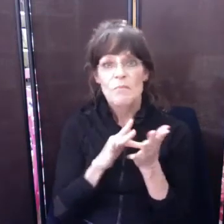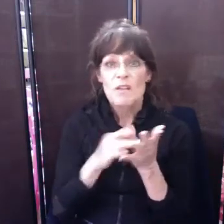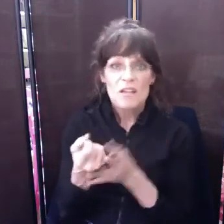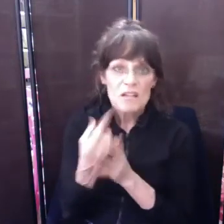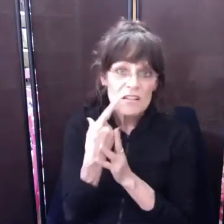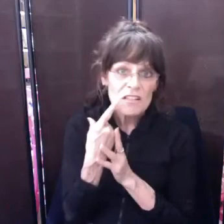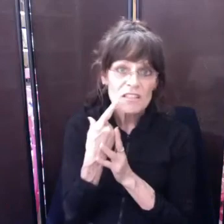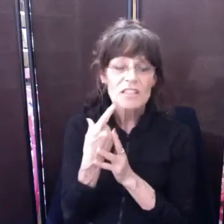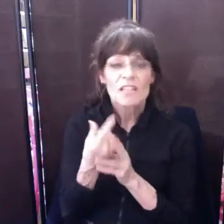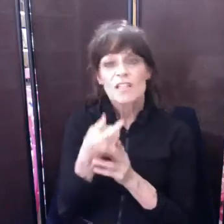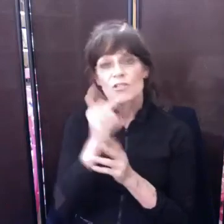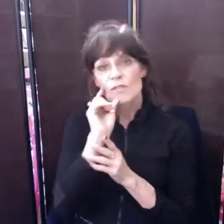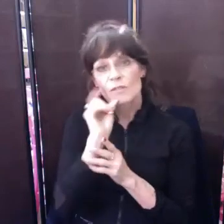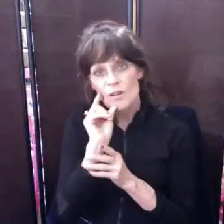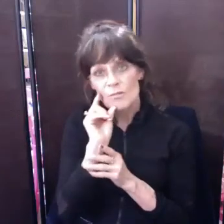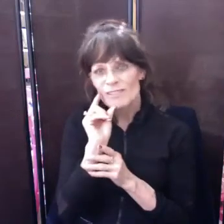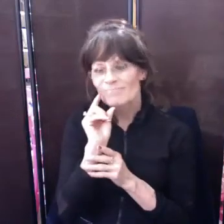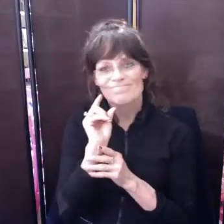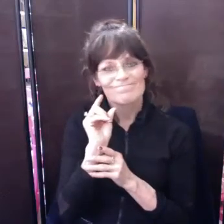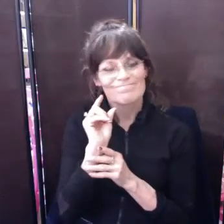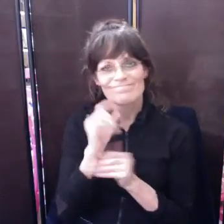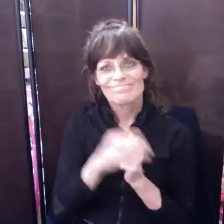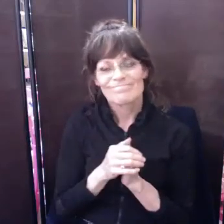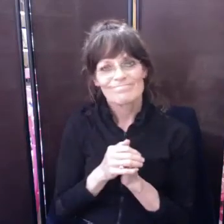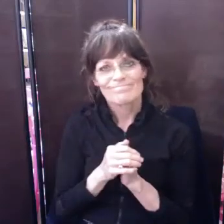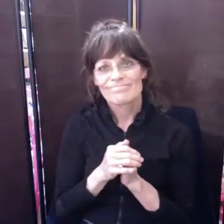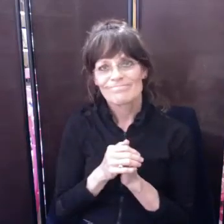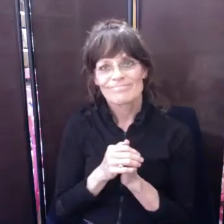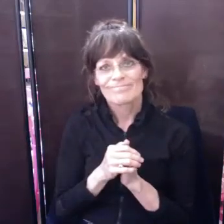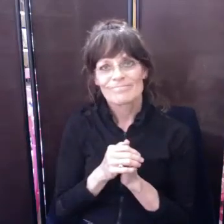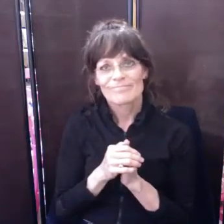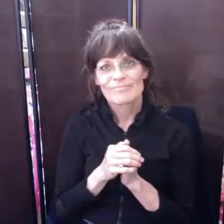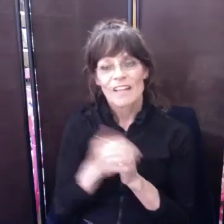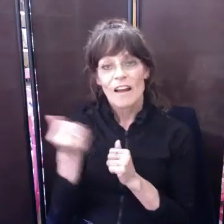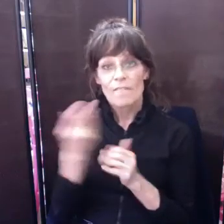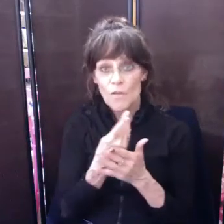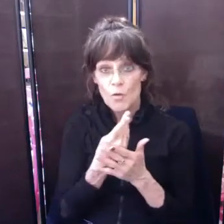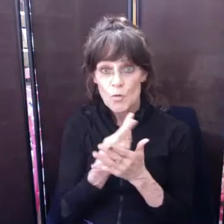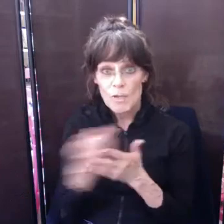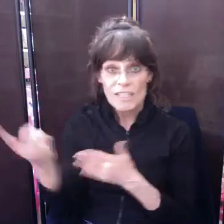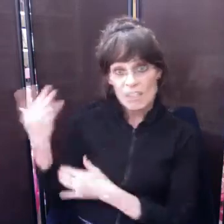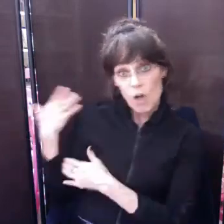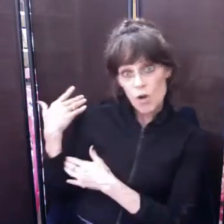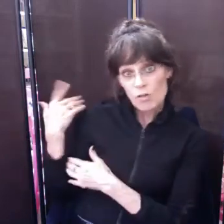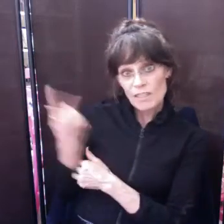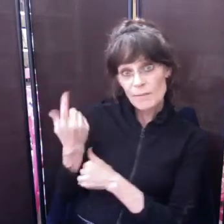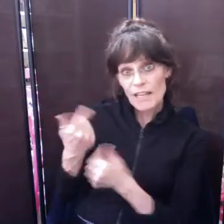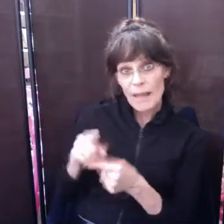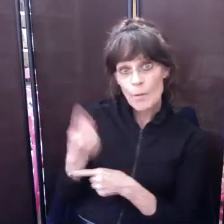more beers, and so it starts. But a few weeks ago, something happened. Well, one of the things that happened is my